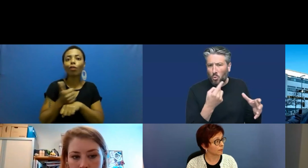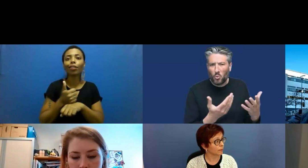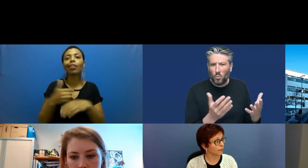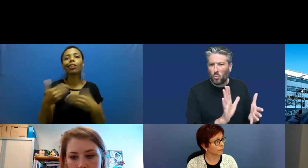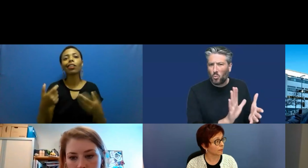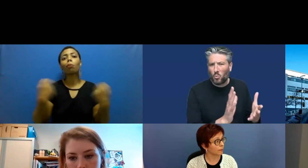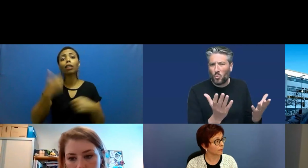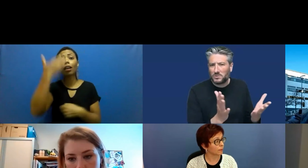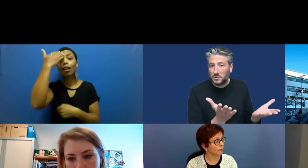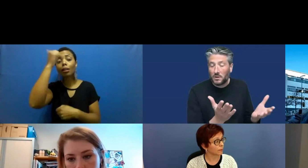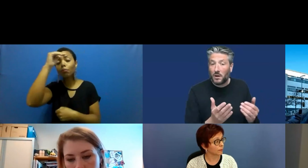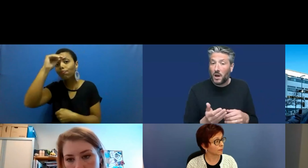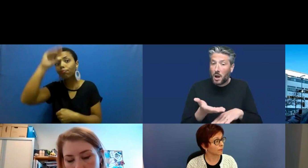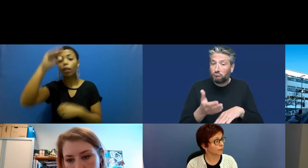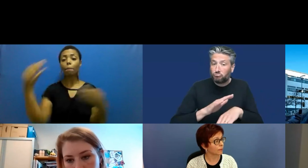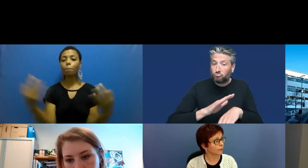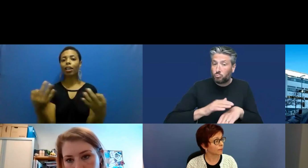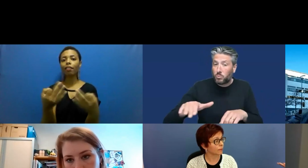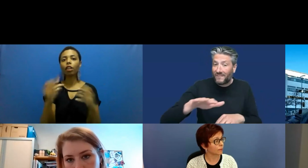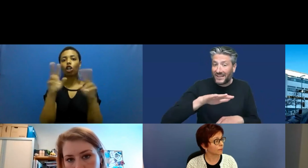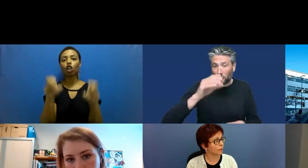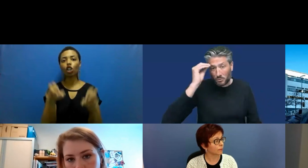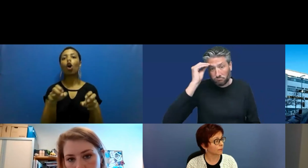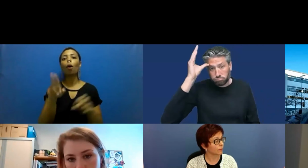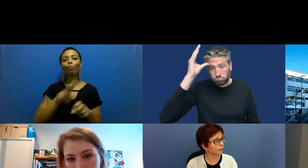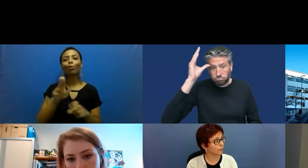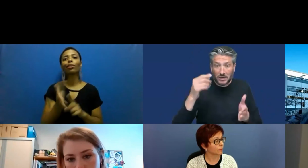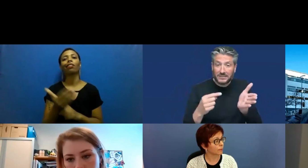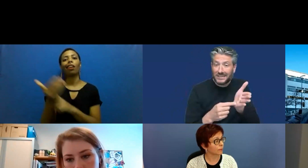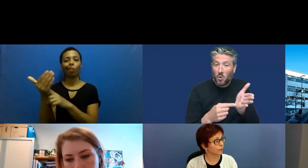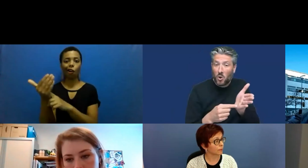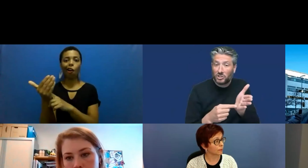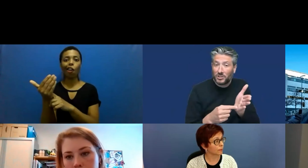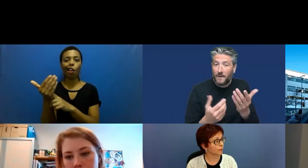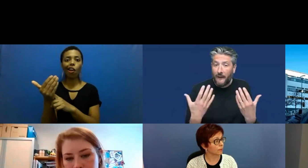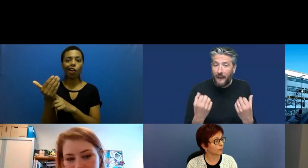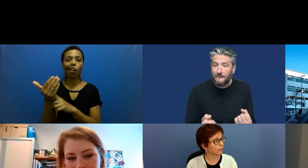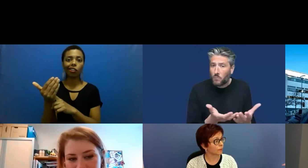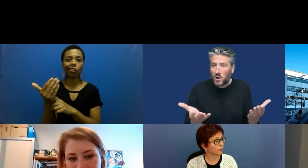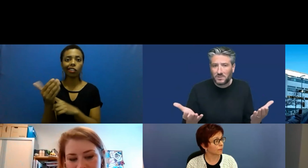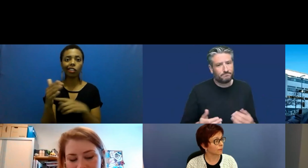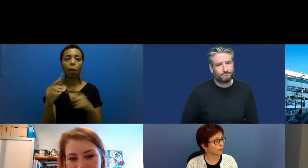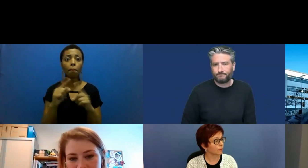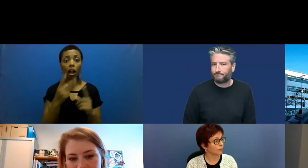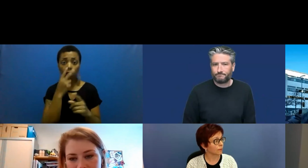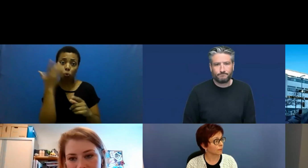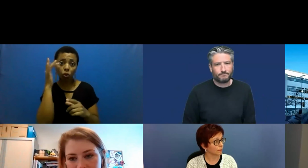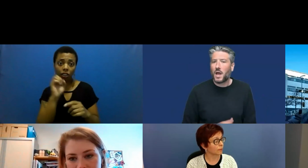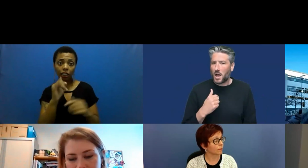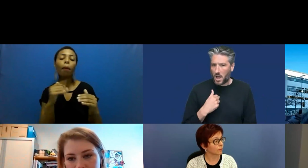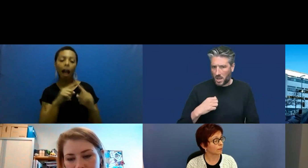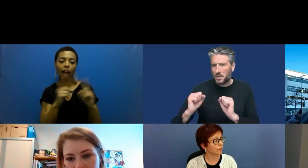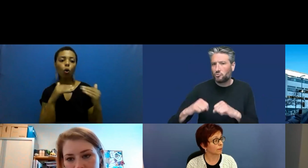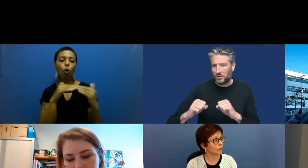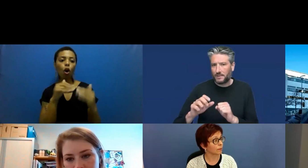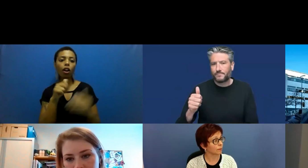on what is available in technology as well. But I totally agree with Anna. Yeah,